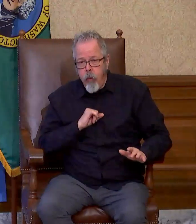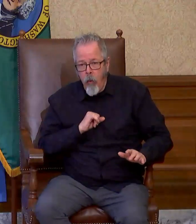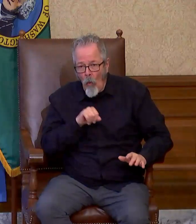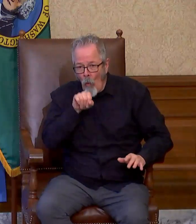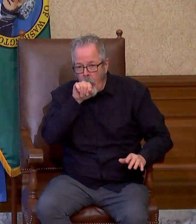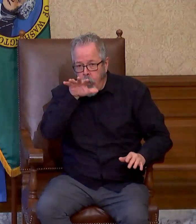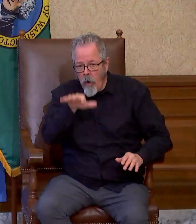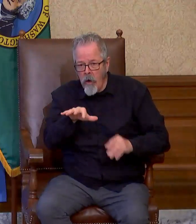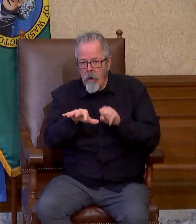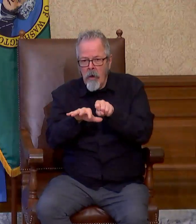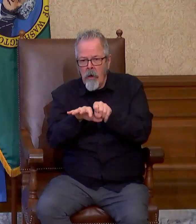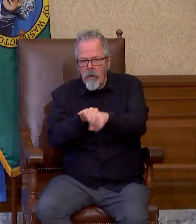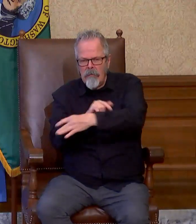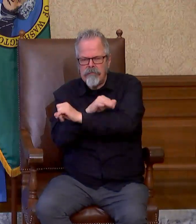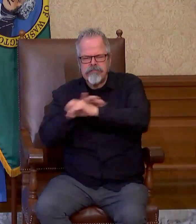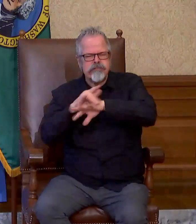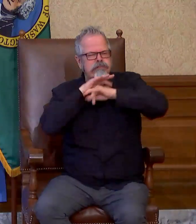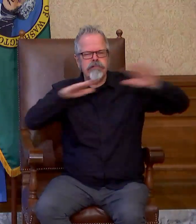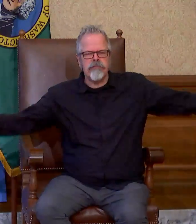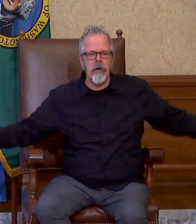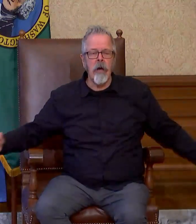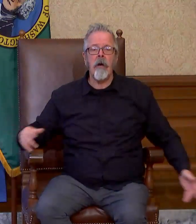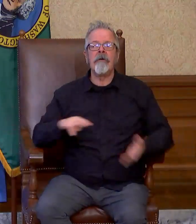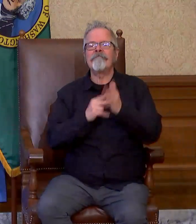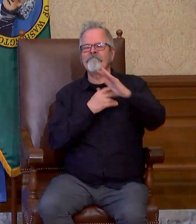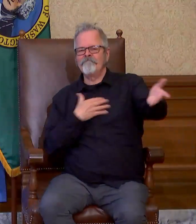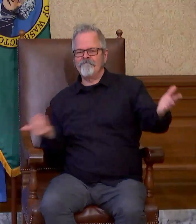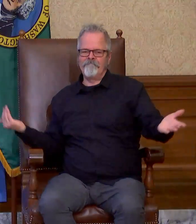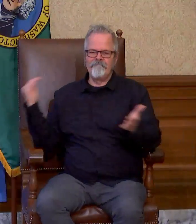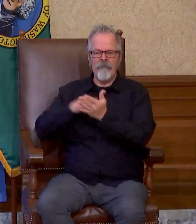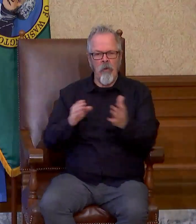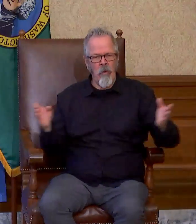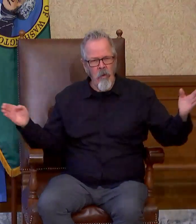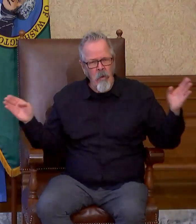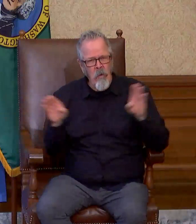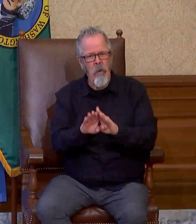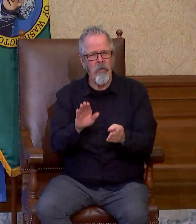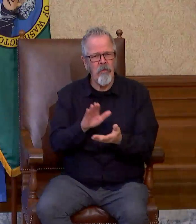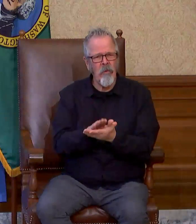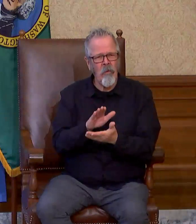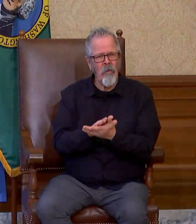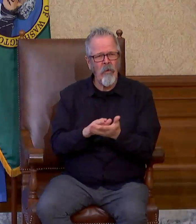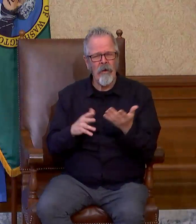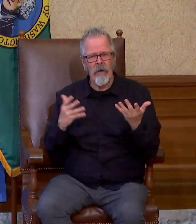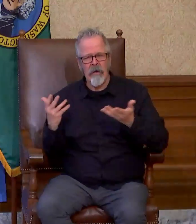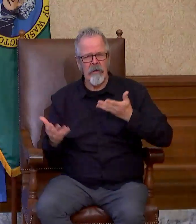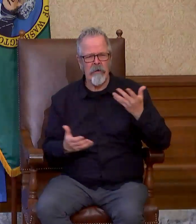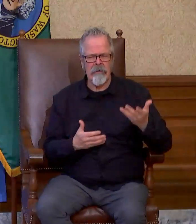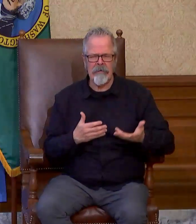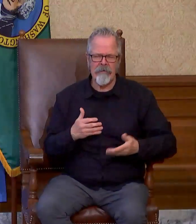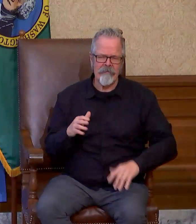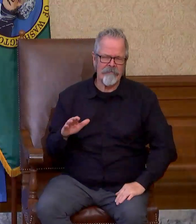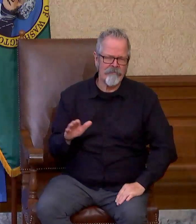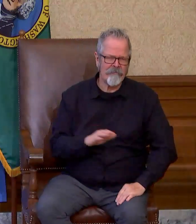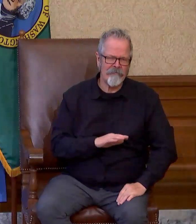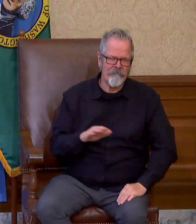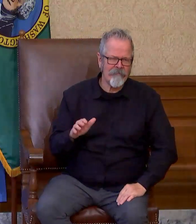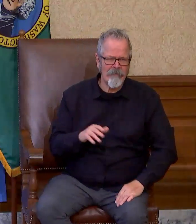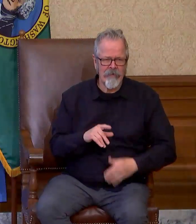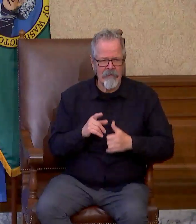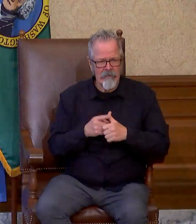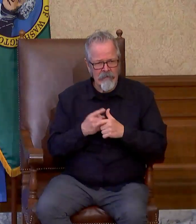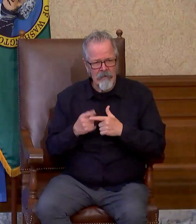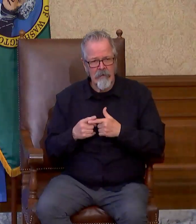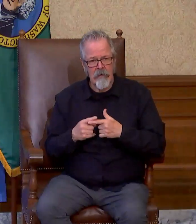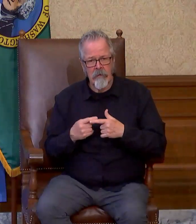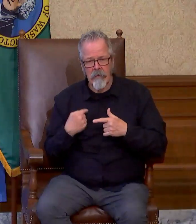to prioritize those tests for the people who are in hospitals. This is why I've been so diligent trying to urge the